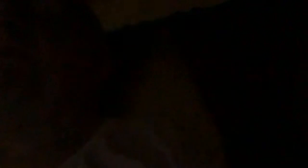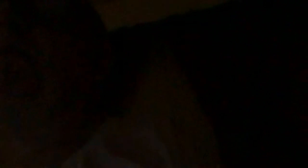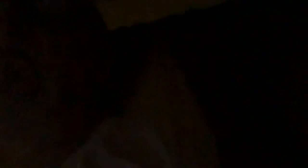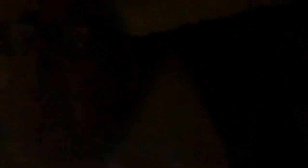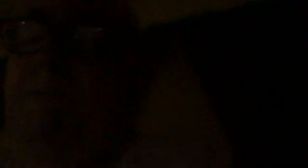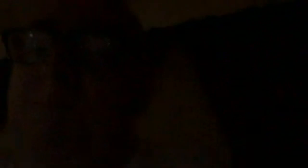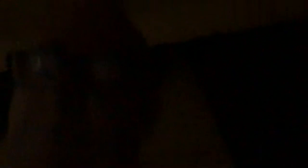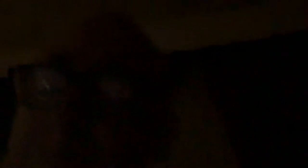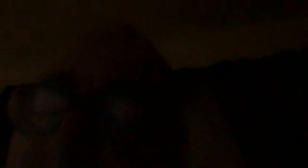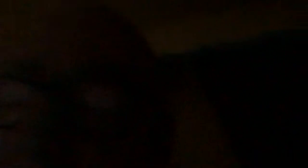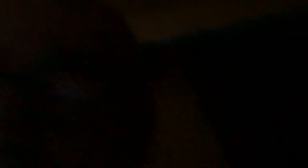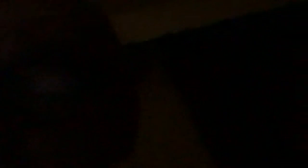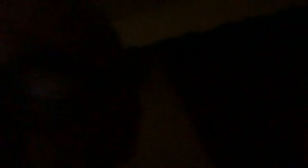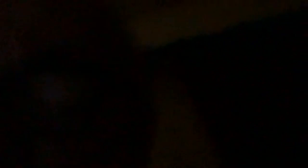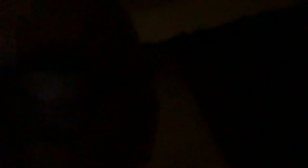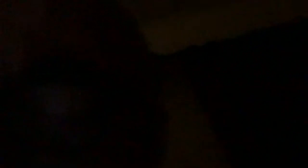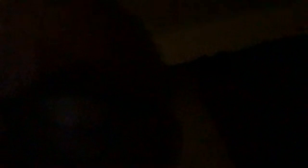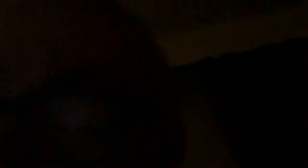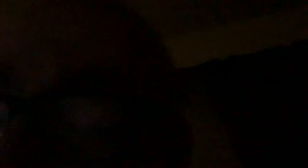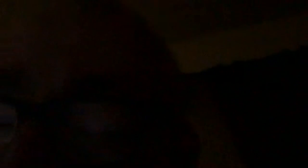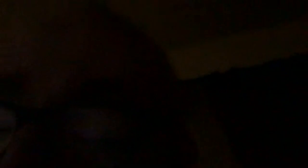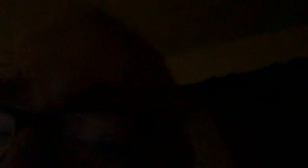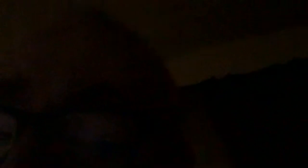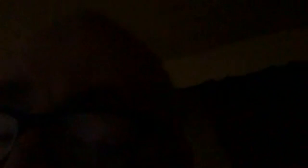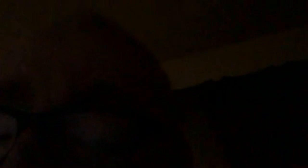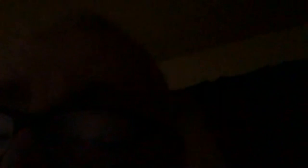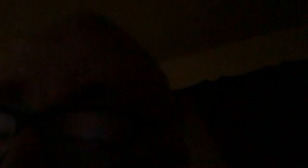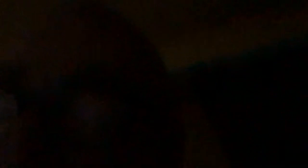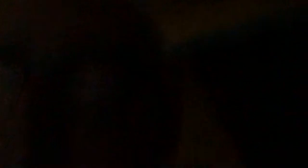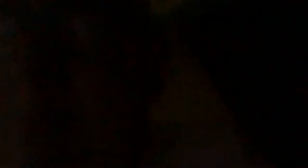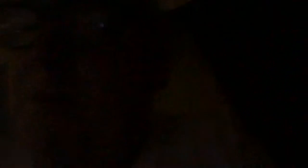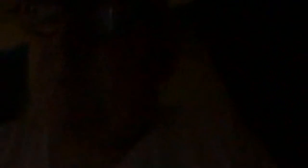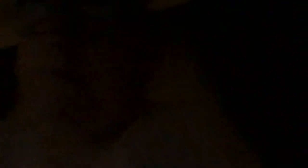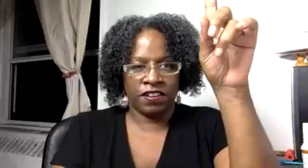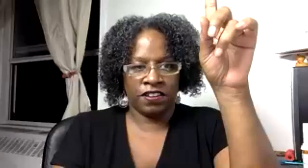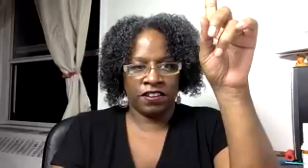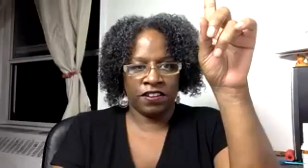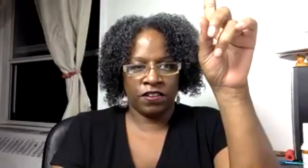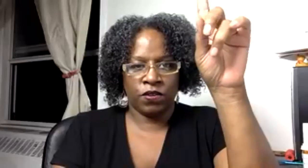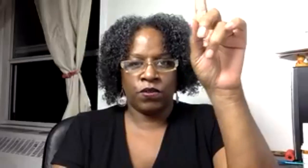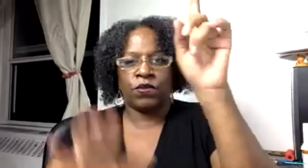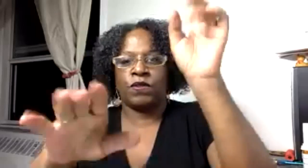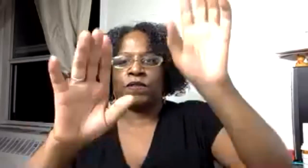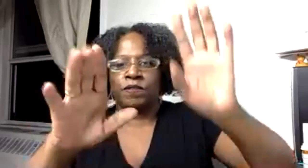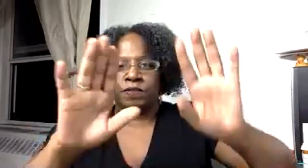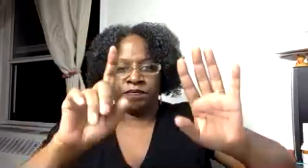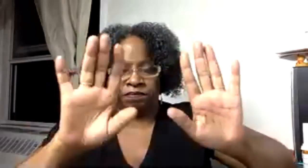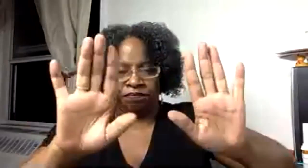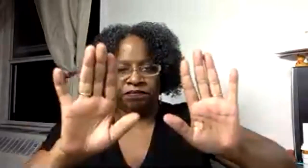She's asking again, are you ready to go? He's still adjusting his camera. He's quite close to the screen. Just a moment. We've gone back